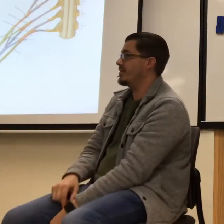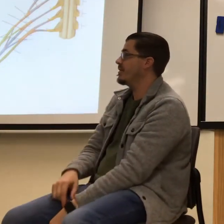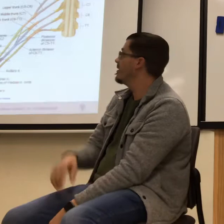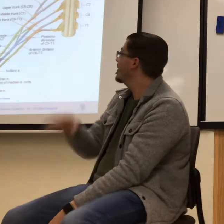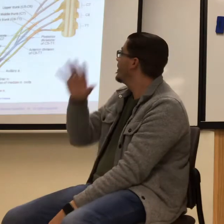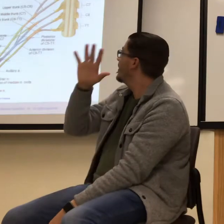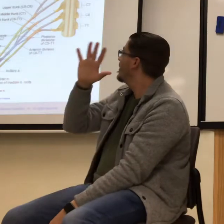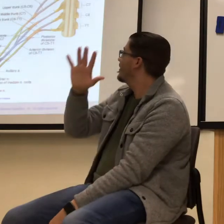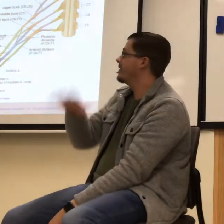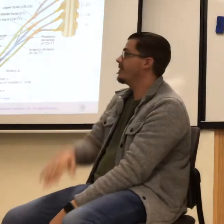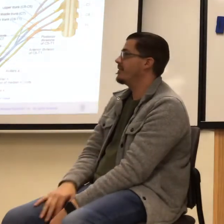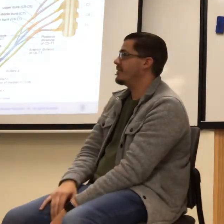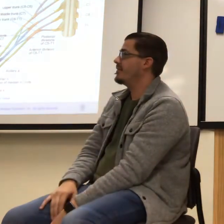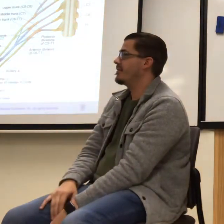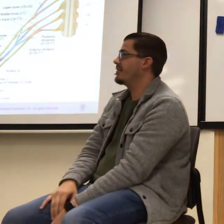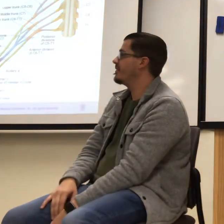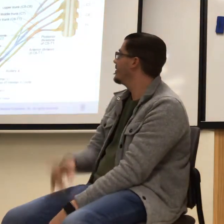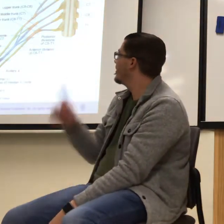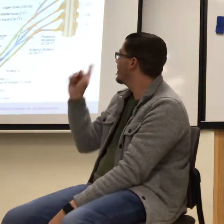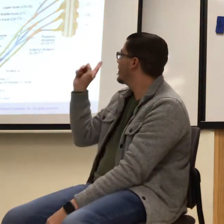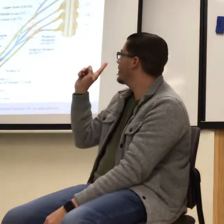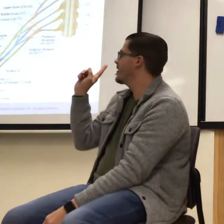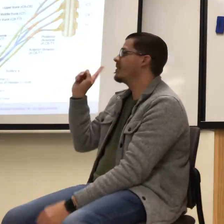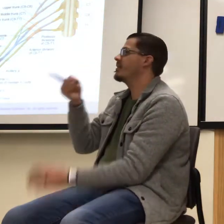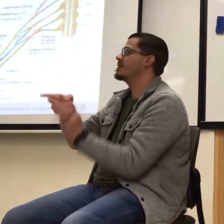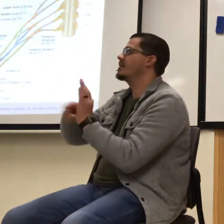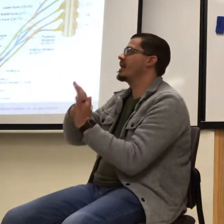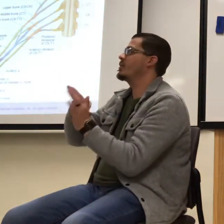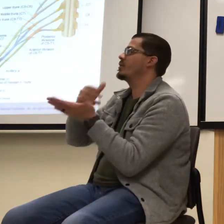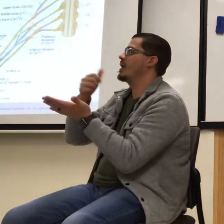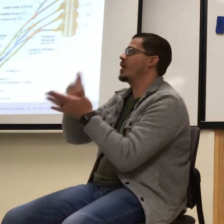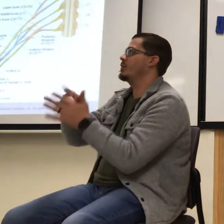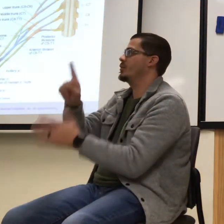And this figure is labeled if you want to kind of quiz yourself.